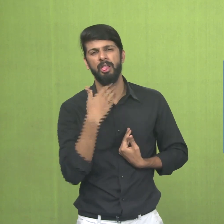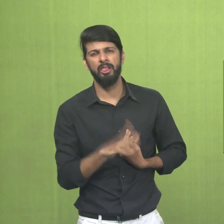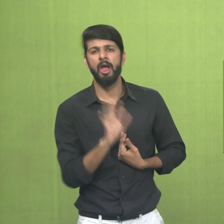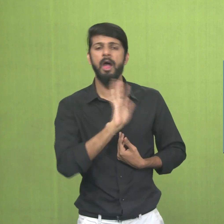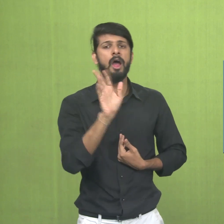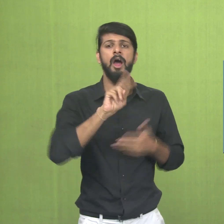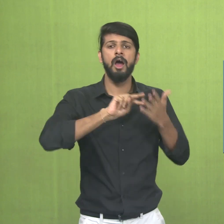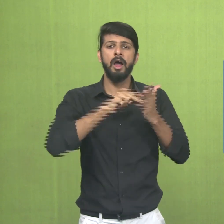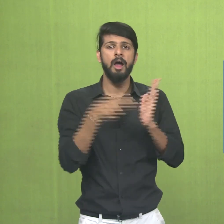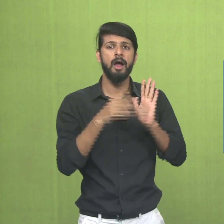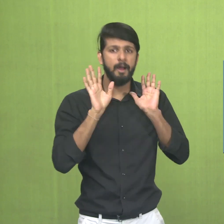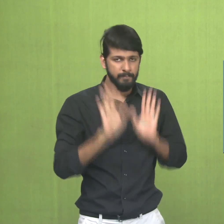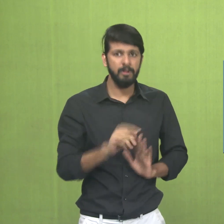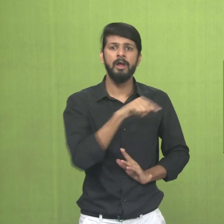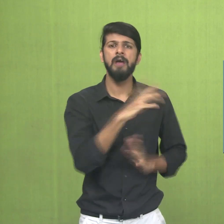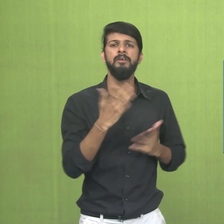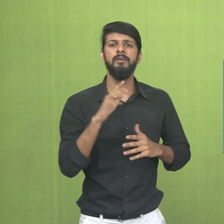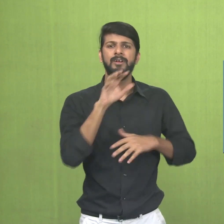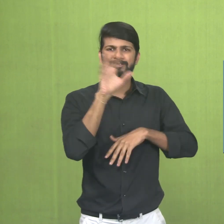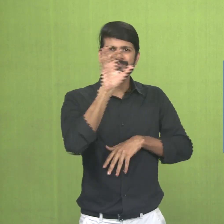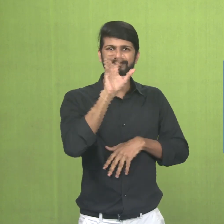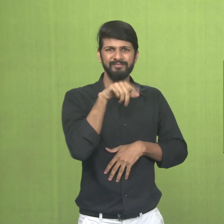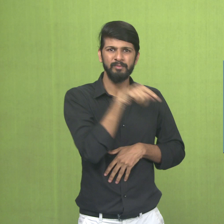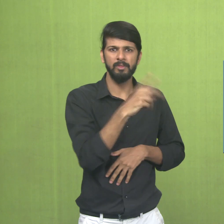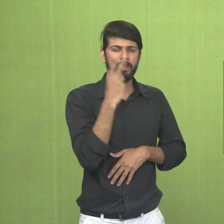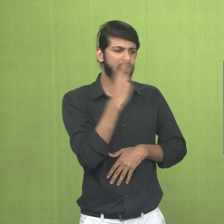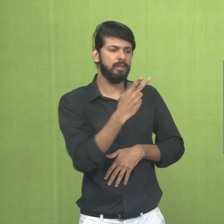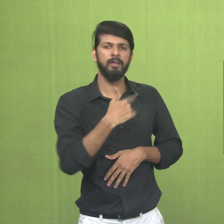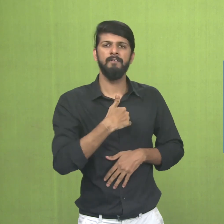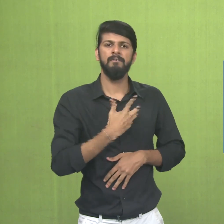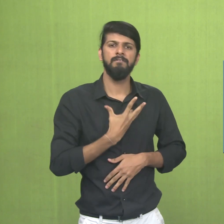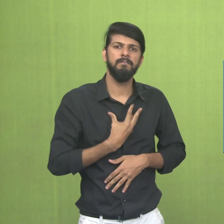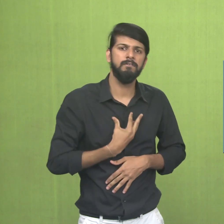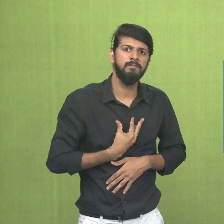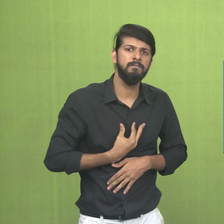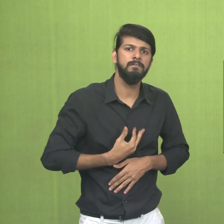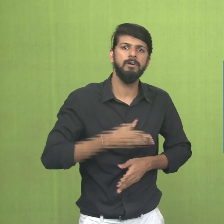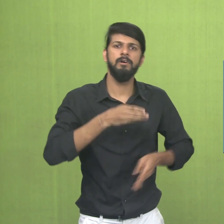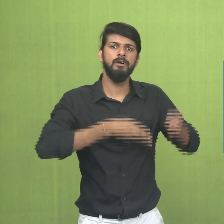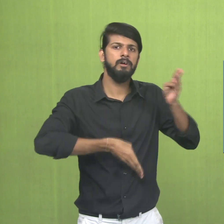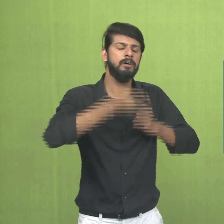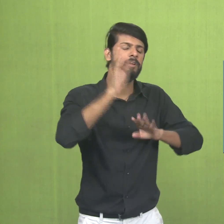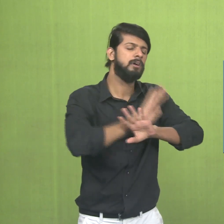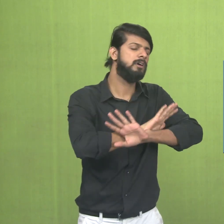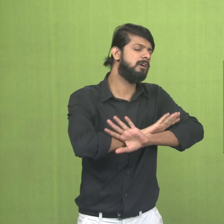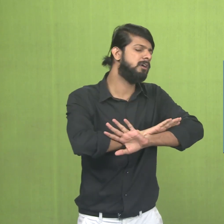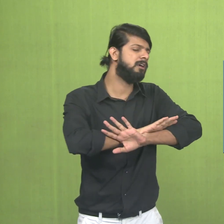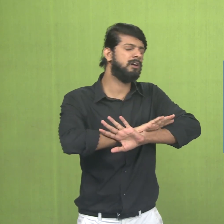whose journey or his or her life's at an end. The animal is in deep sorrow, not in a position